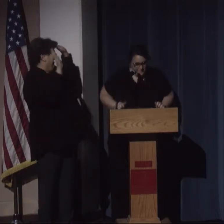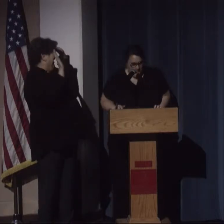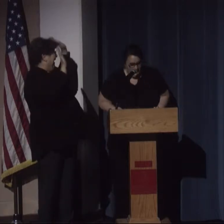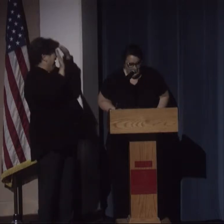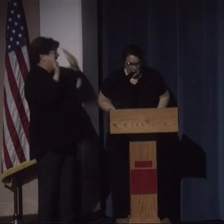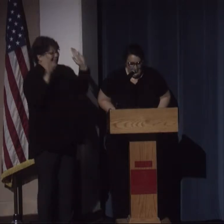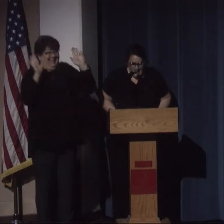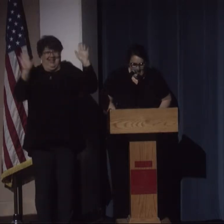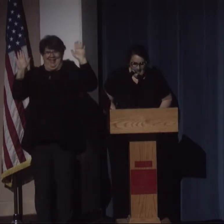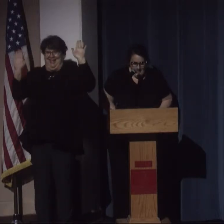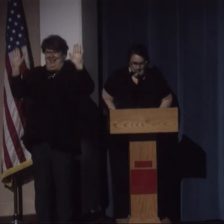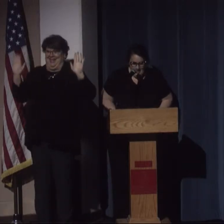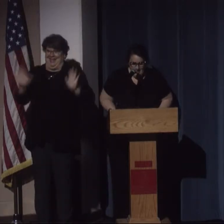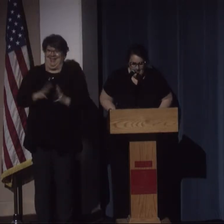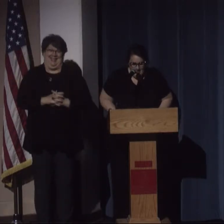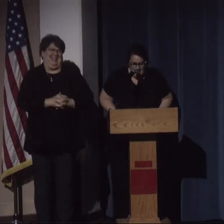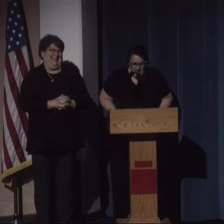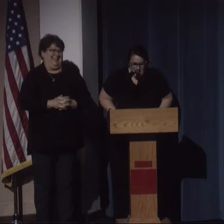awesome.